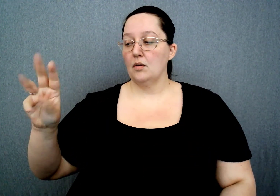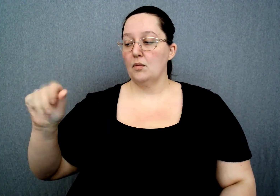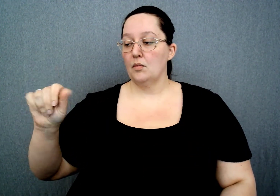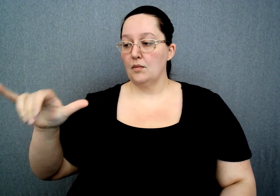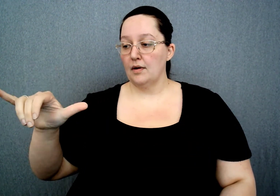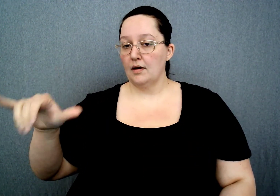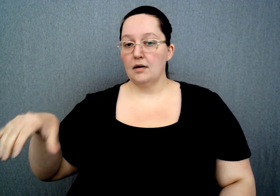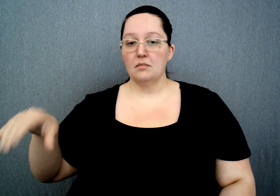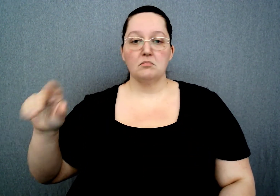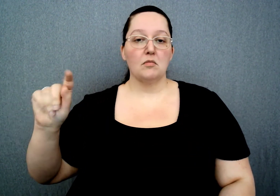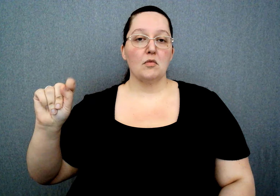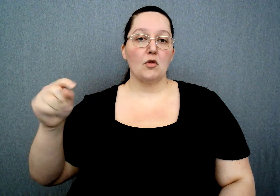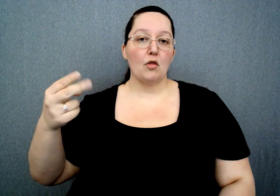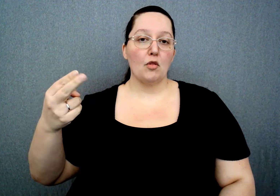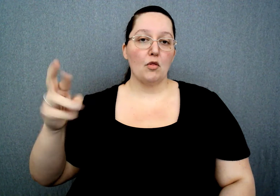throw away or throw out.